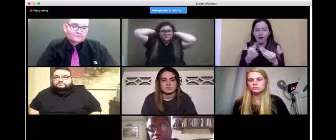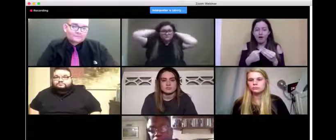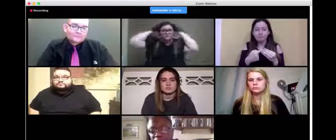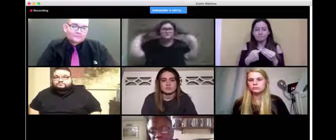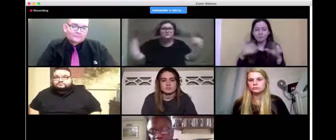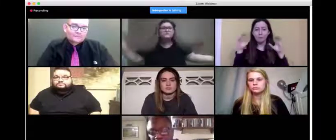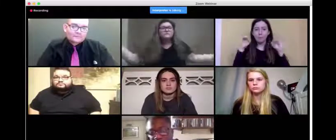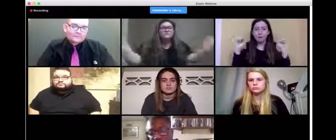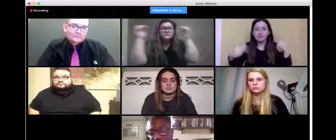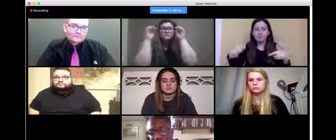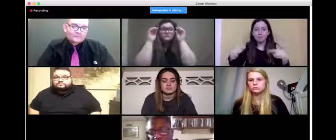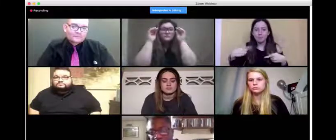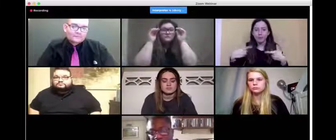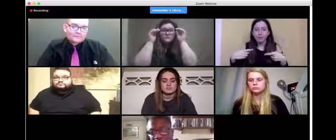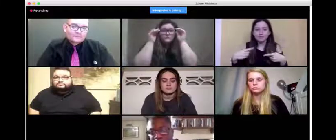controversy. There was an interpreter.